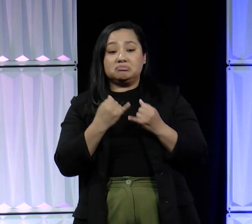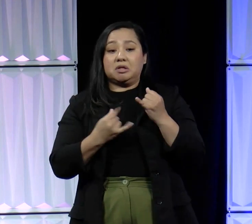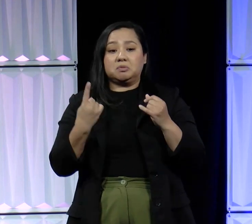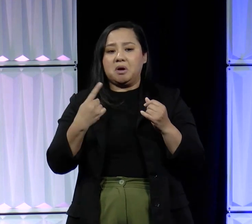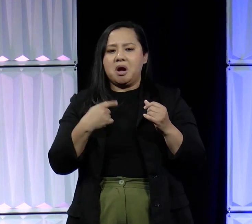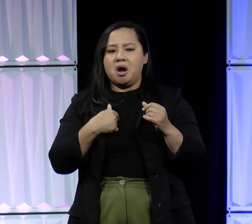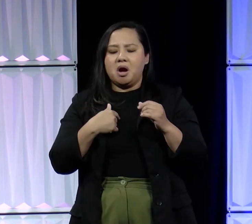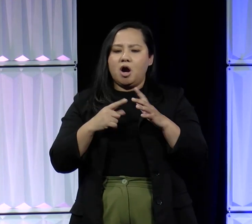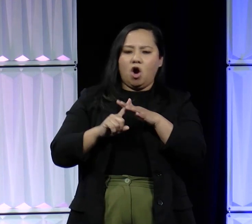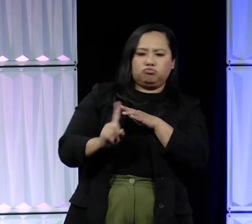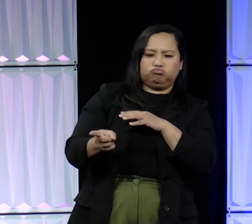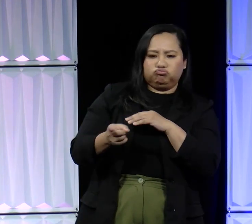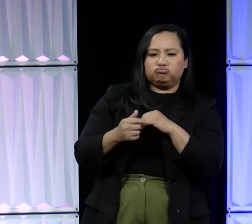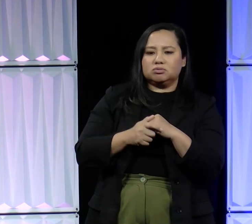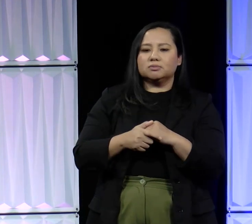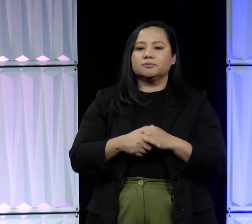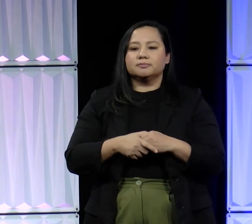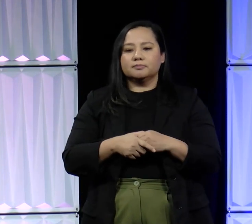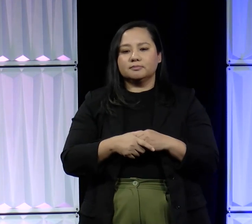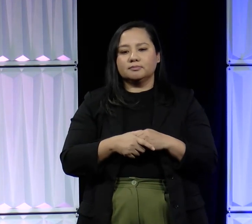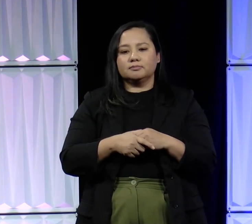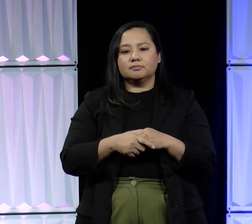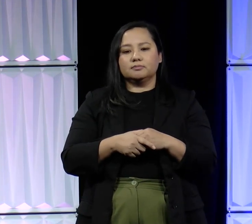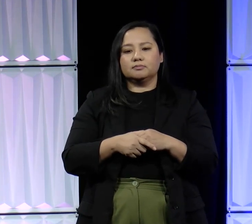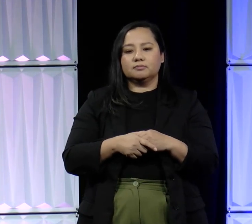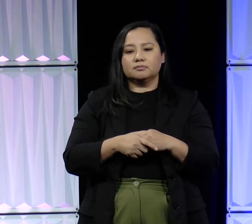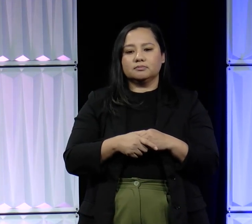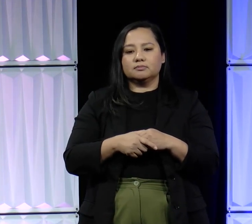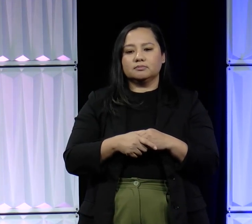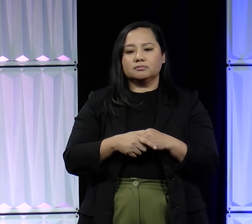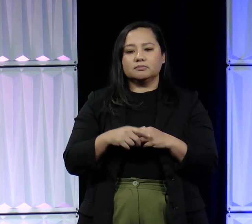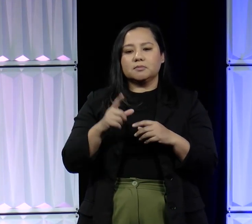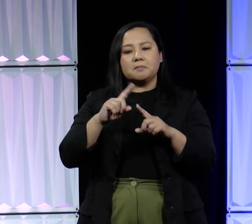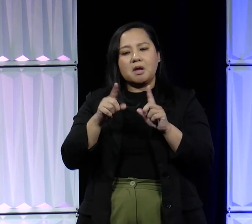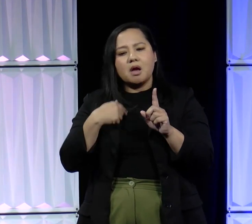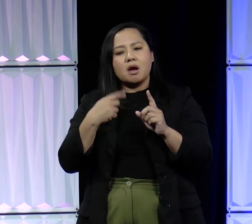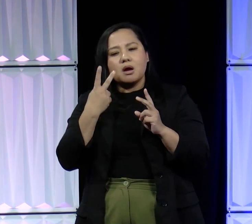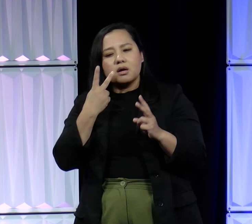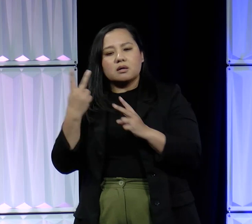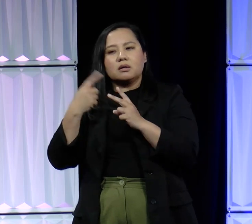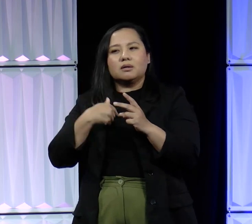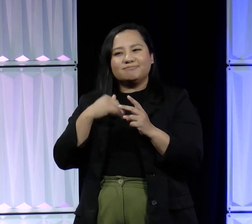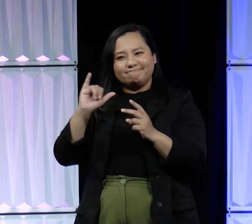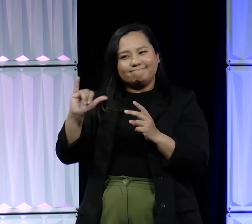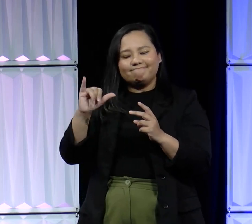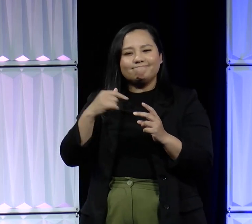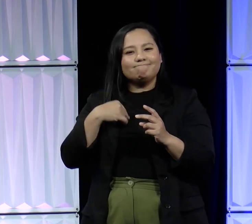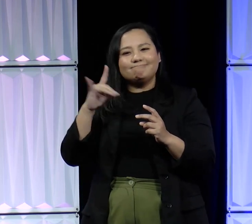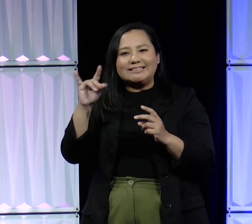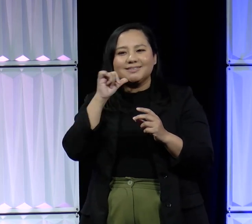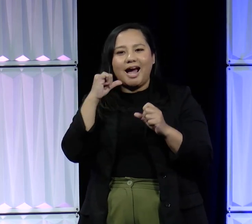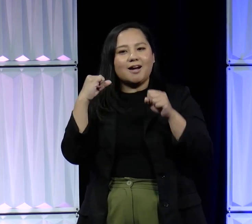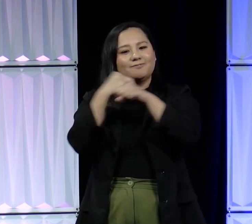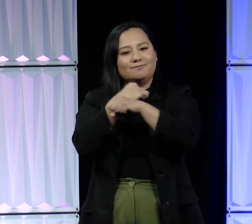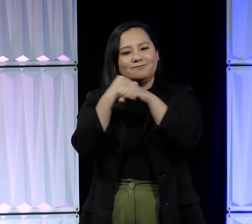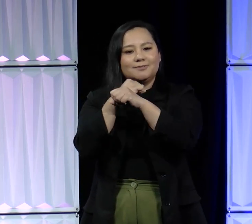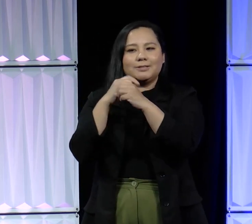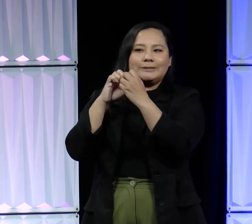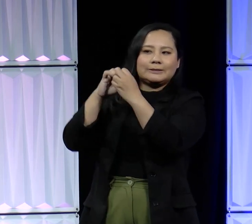Upon reflection, I probably didn't advocate well for myself. That might have been a symptom of being a child sexual abuse